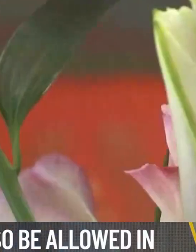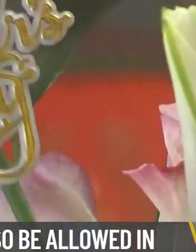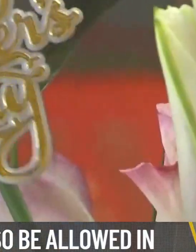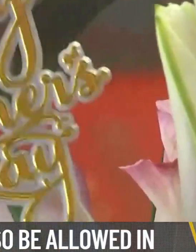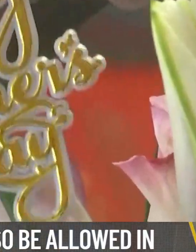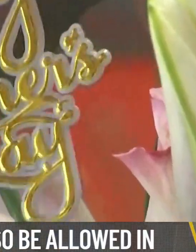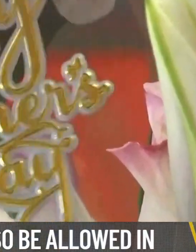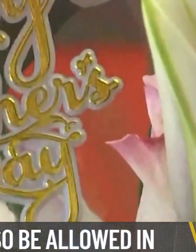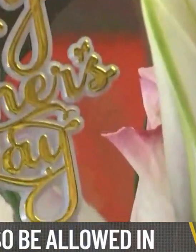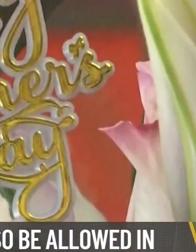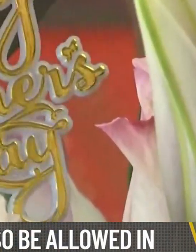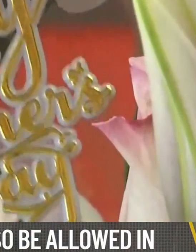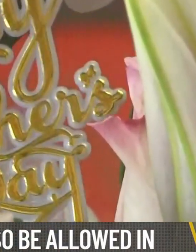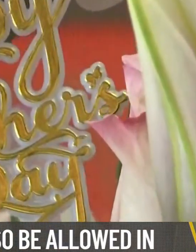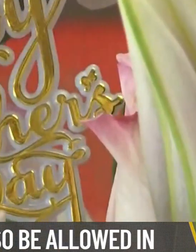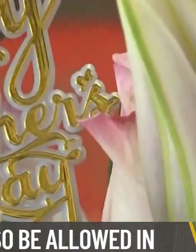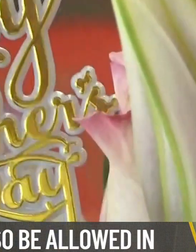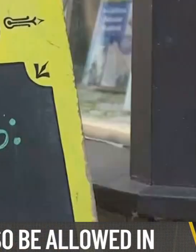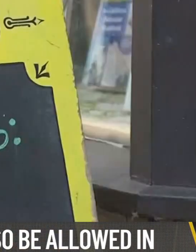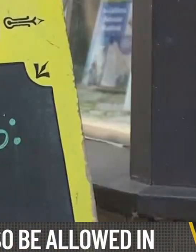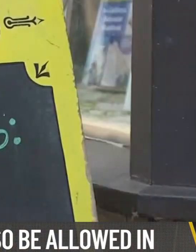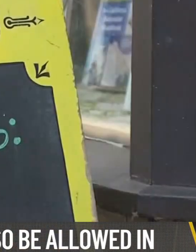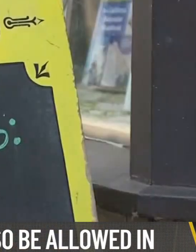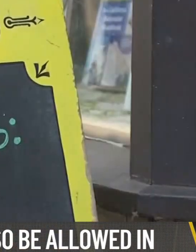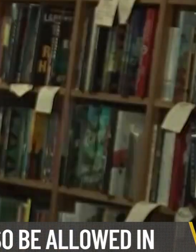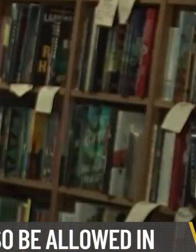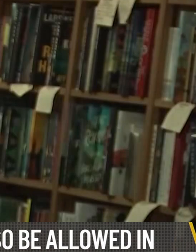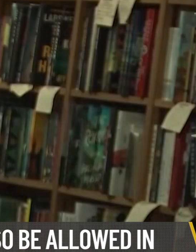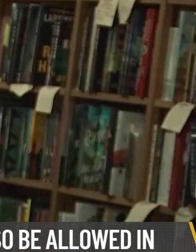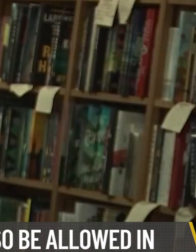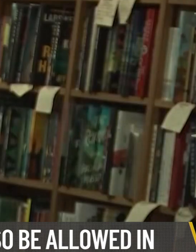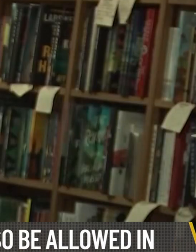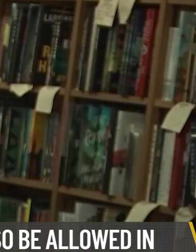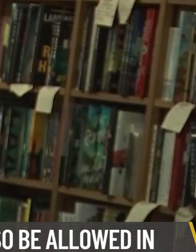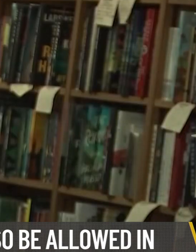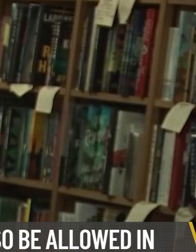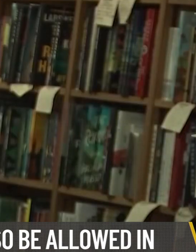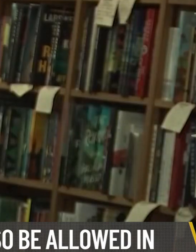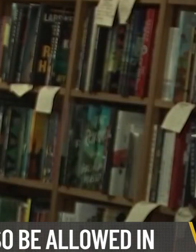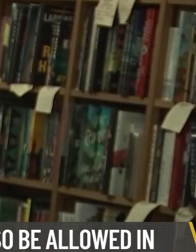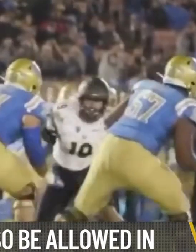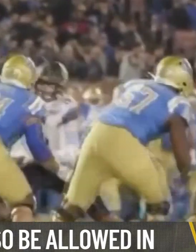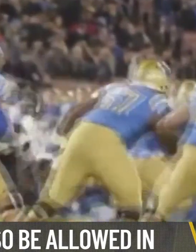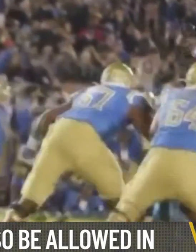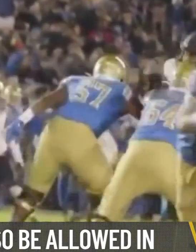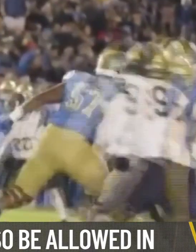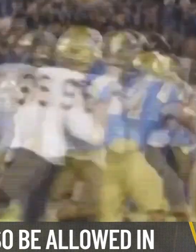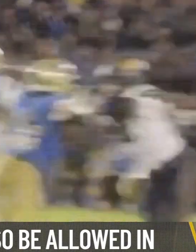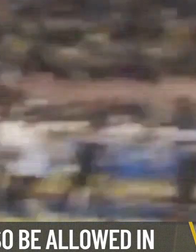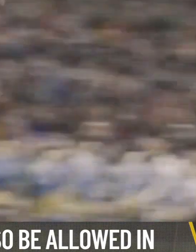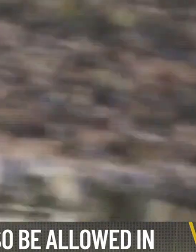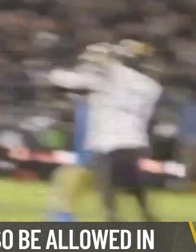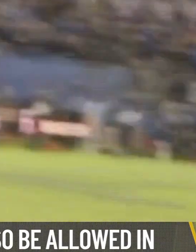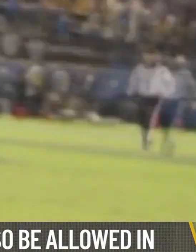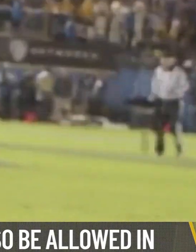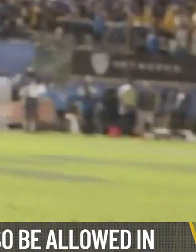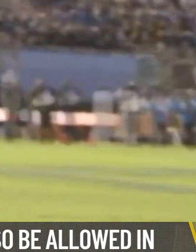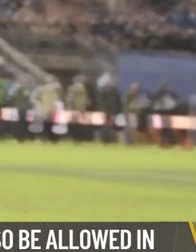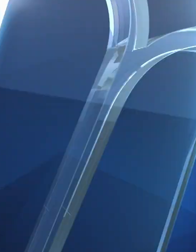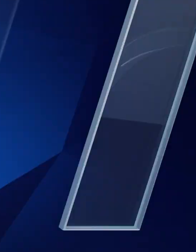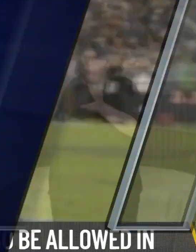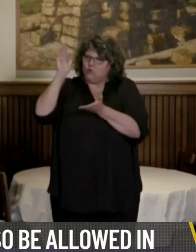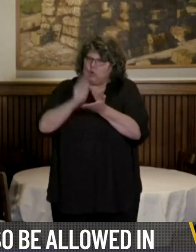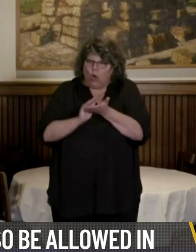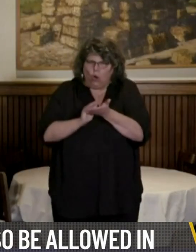Professional sporting events would also be allowed in the first week of June, but without fans, and other sectors of the economy will be also allowed to